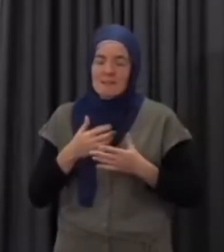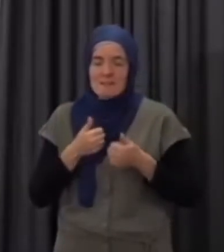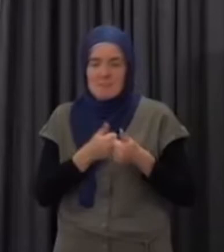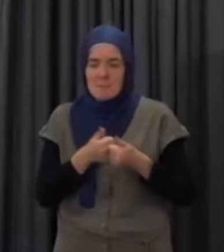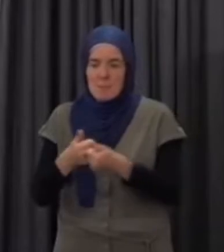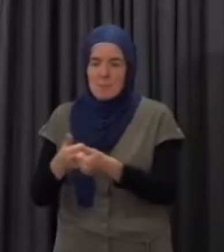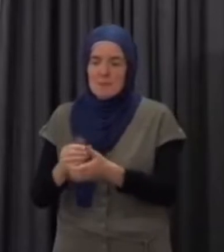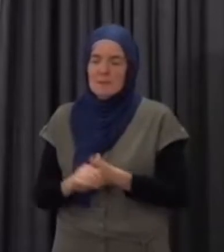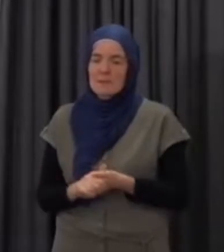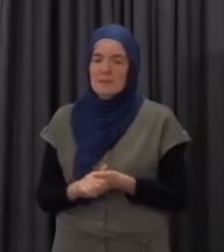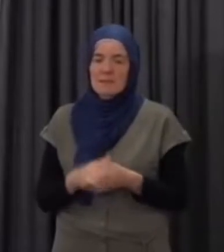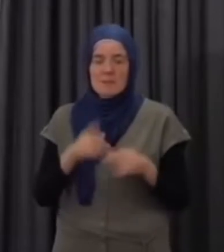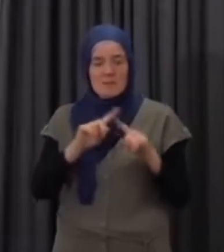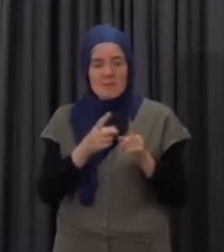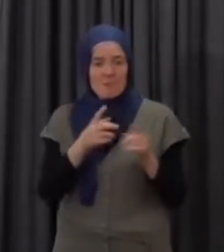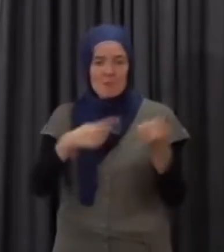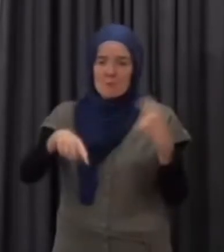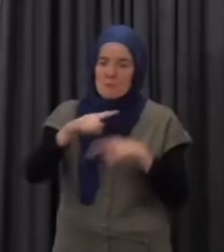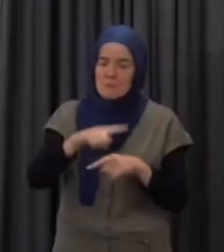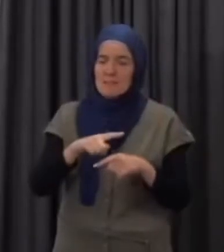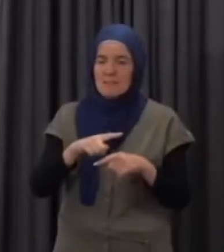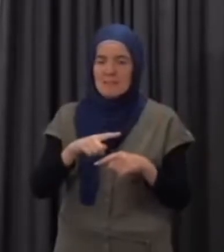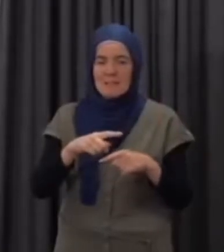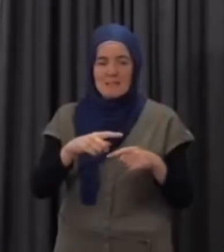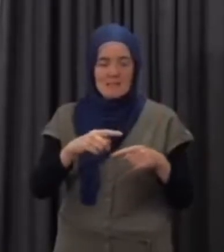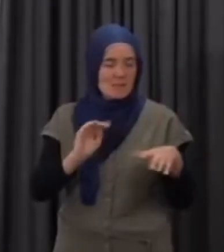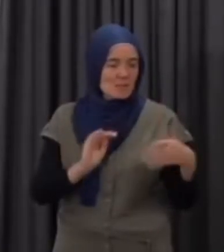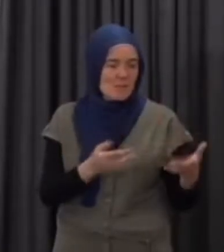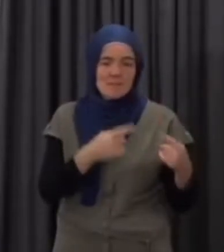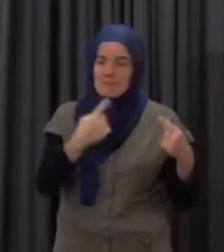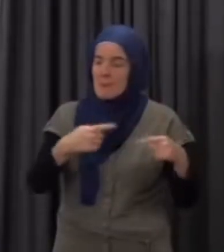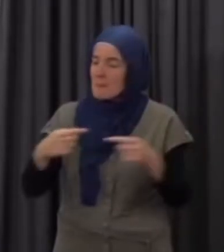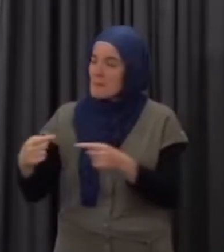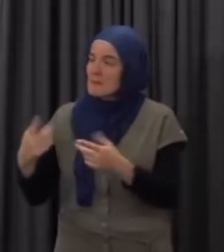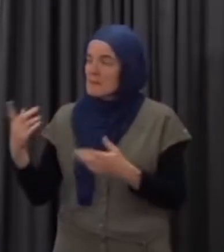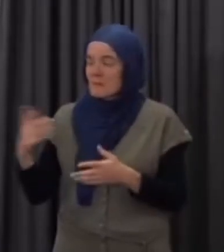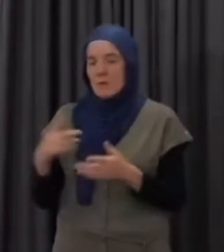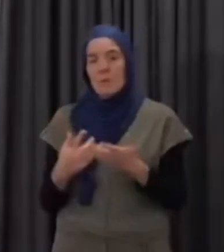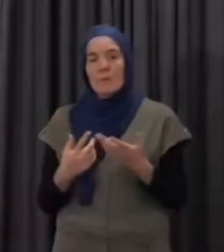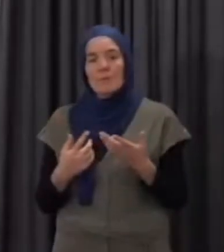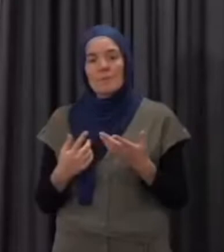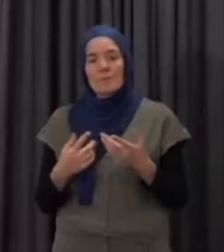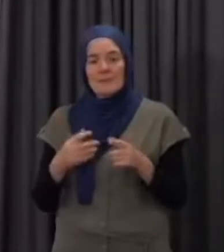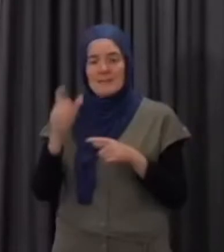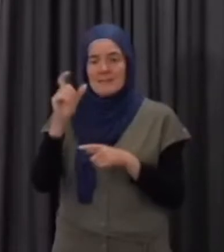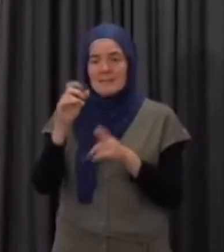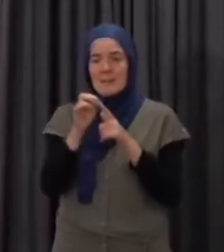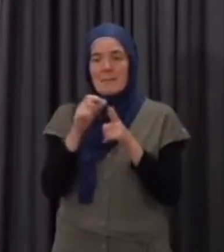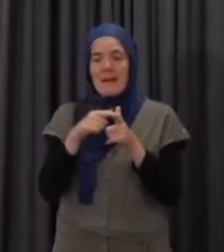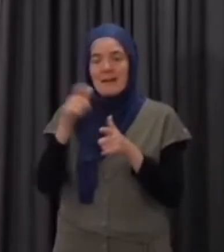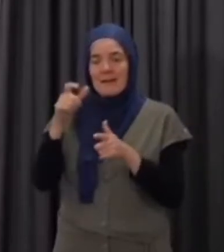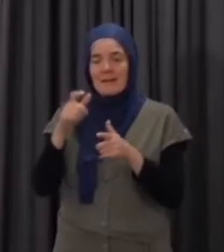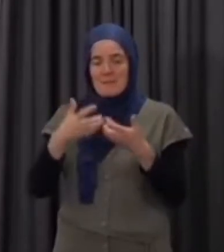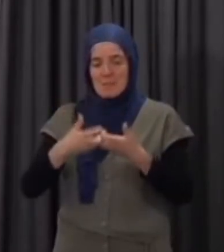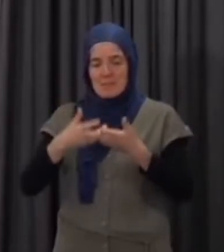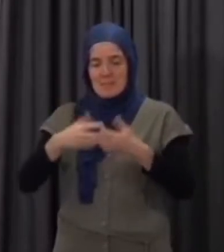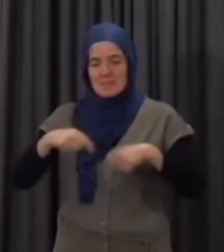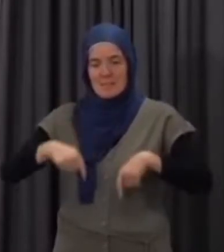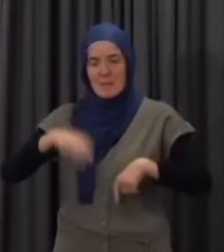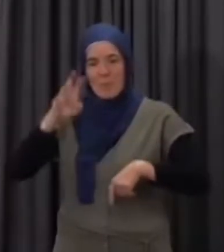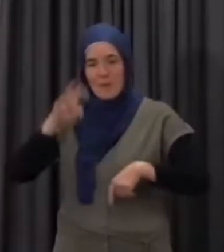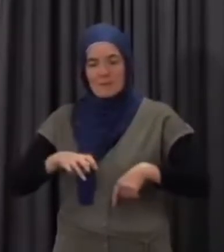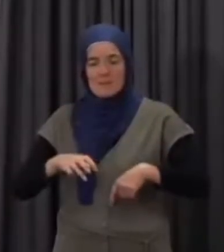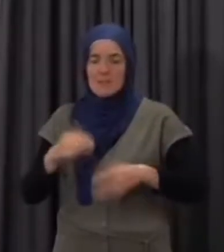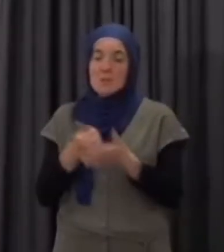pathways and can give support to some of the assessment that has been done in primary care. So as an example, the development of CPAP machines in Wales, whilst on the one hand they are used in